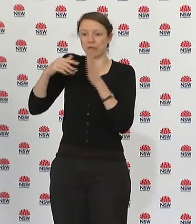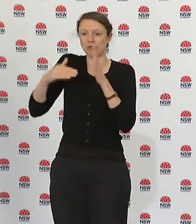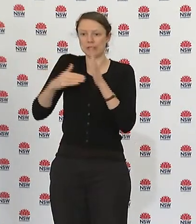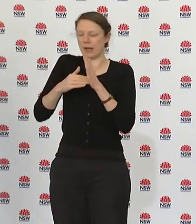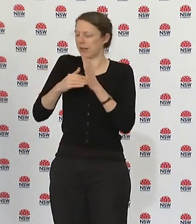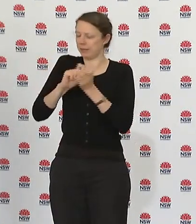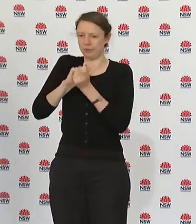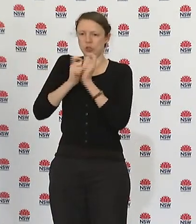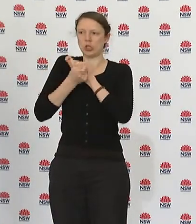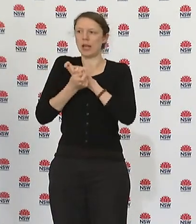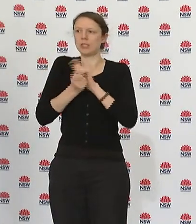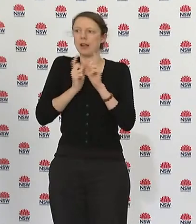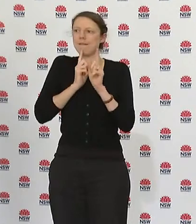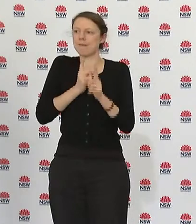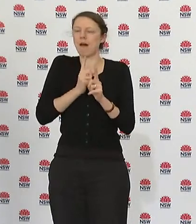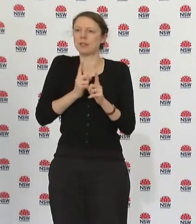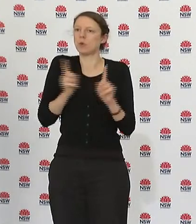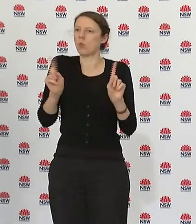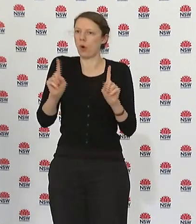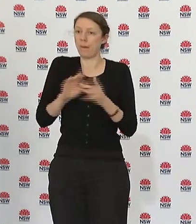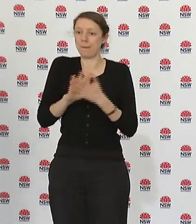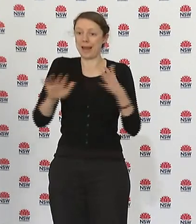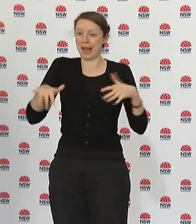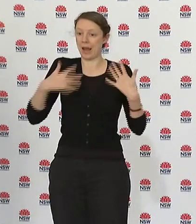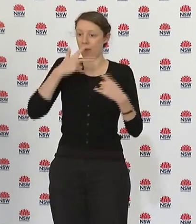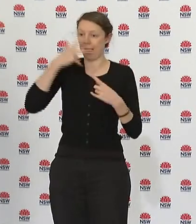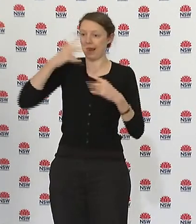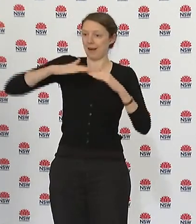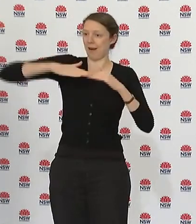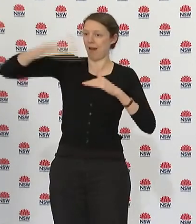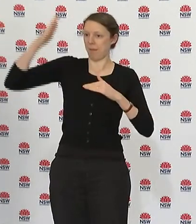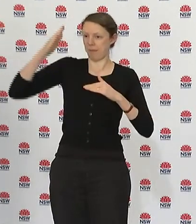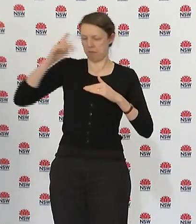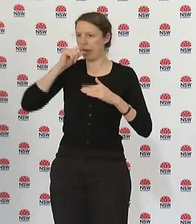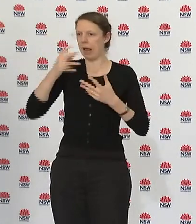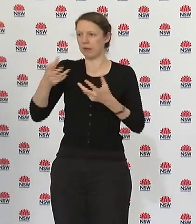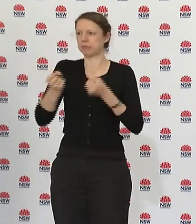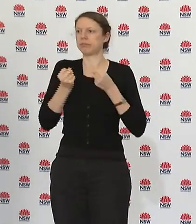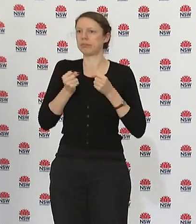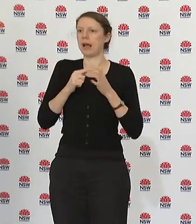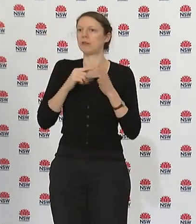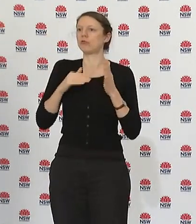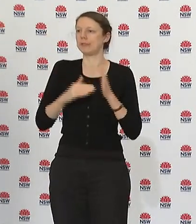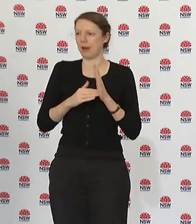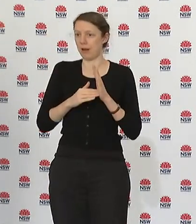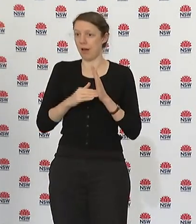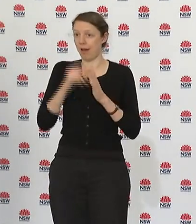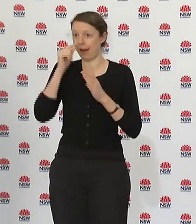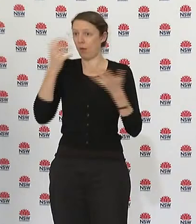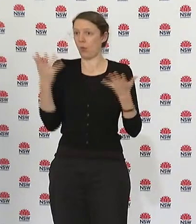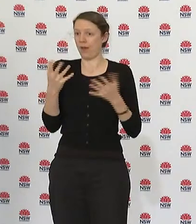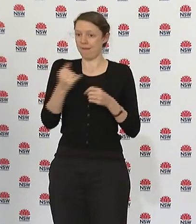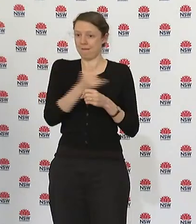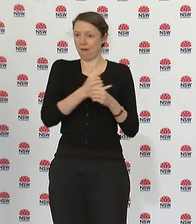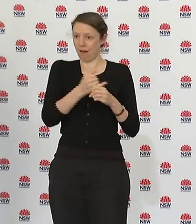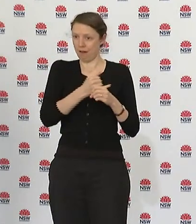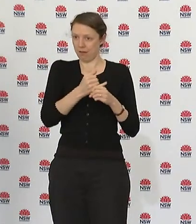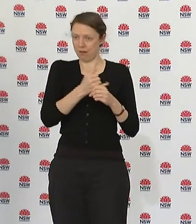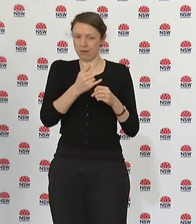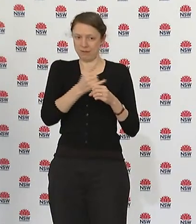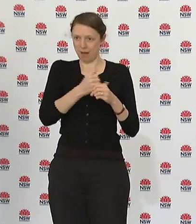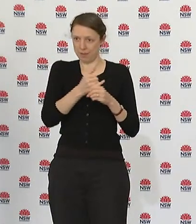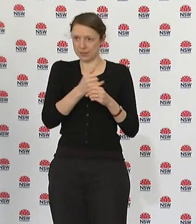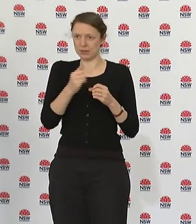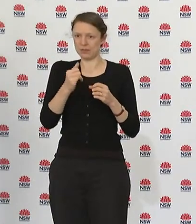forward and get the vaccine, and from tomorrow you can do that from pharmacists, especially in southwestern and western Sydney, and from Friday you can make bookings through New South